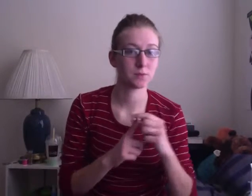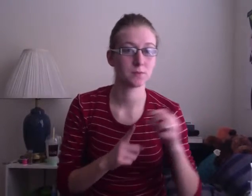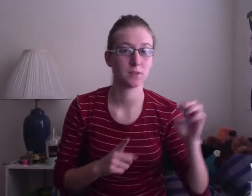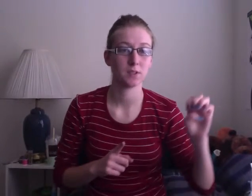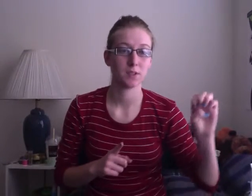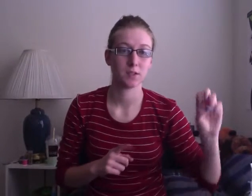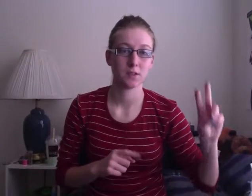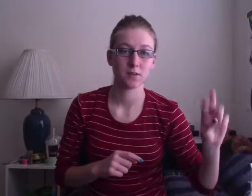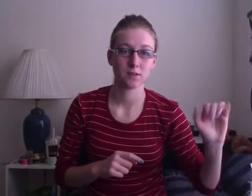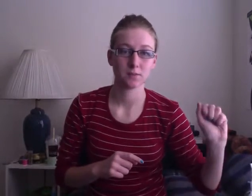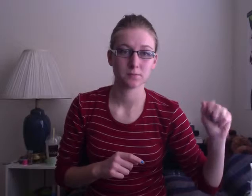evaporation.